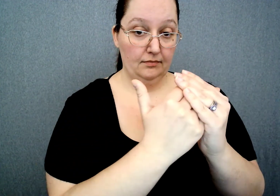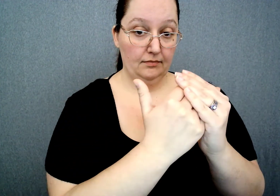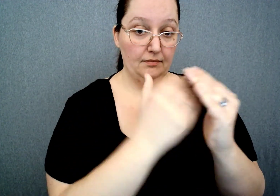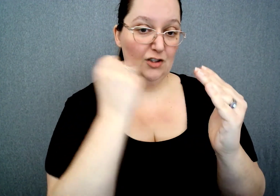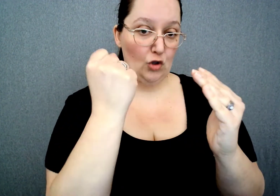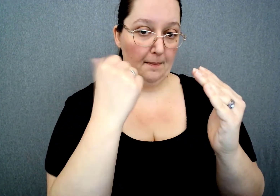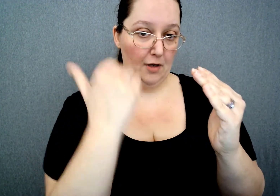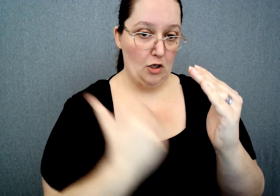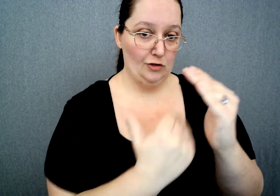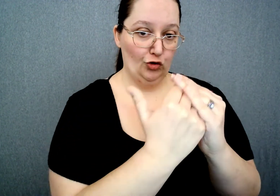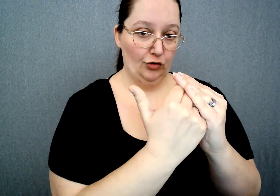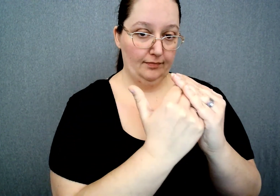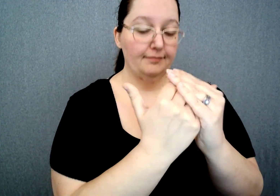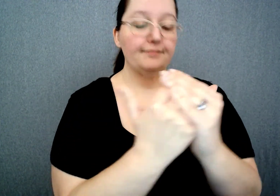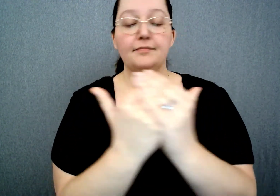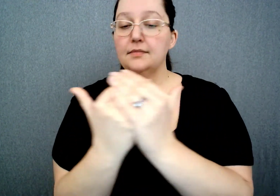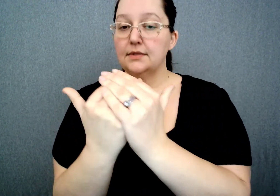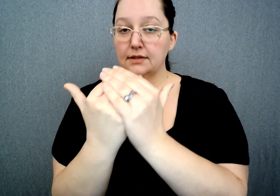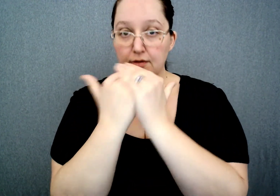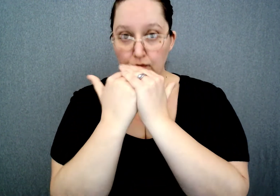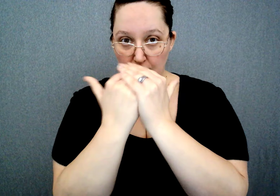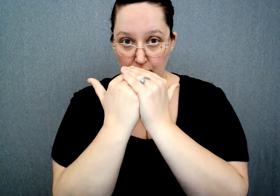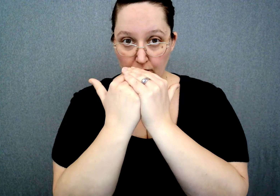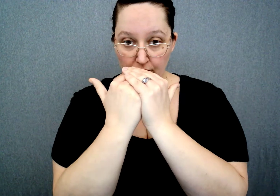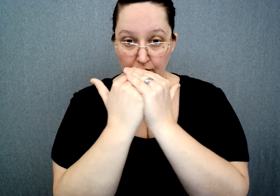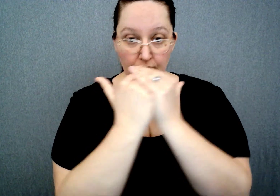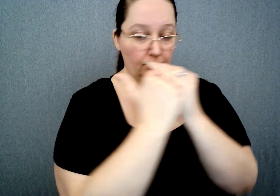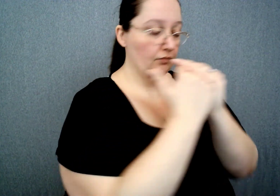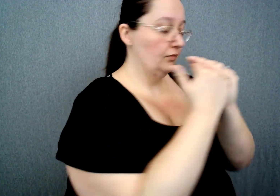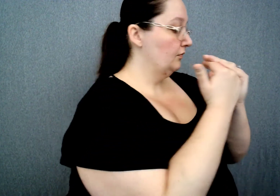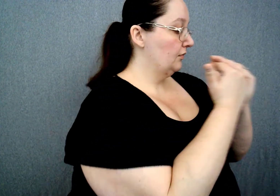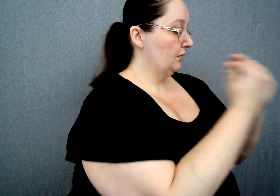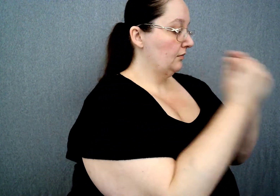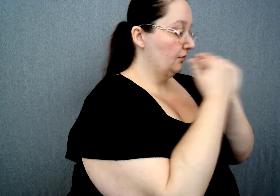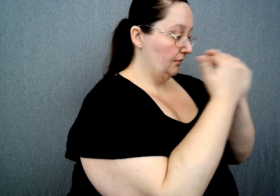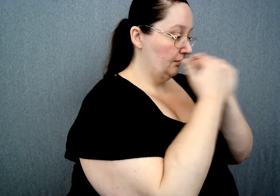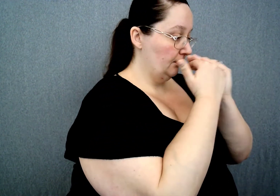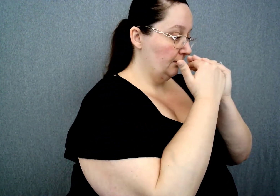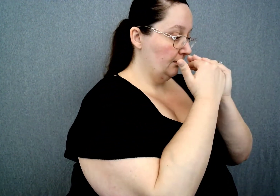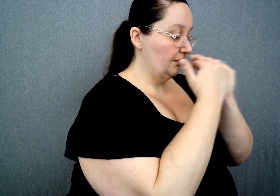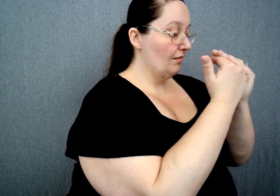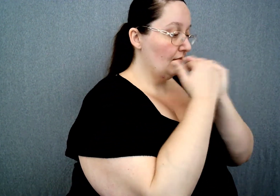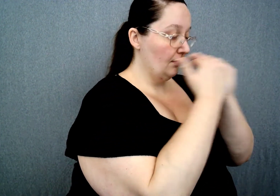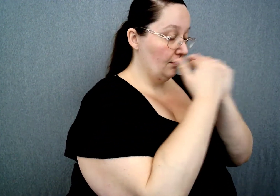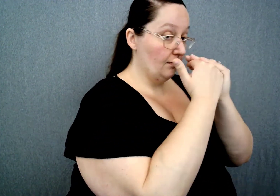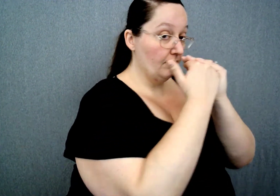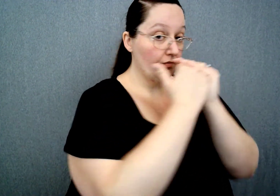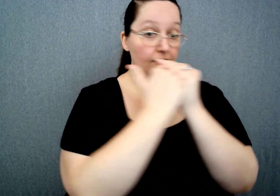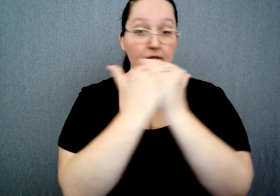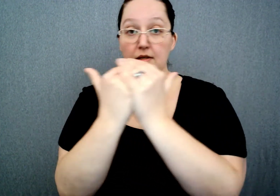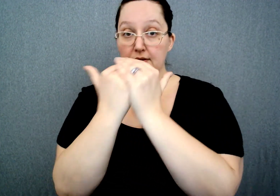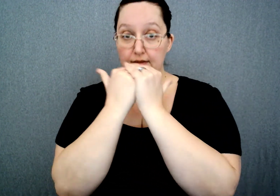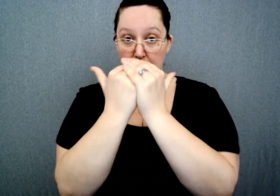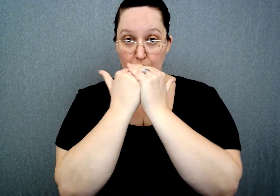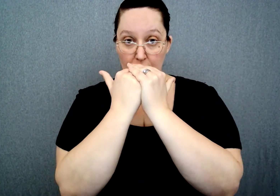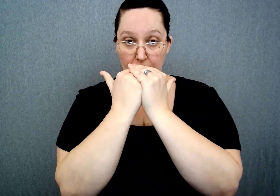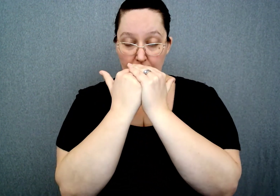The other signs for sandwich, your dominant underneath 2 bent open Bs, push toward your mouth twice, sandwich.